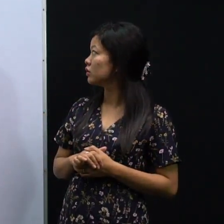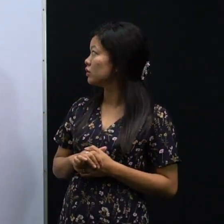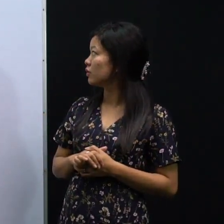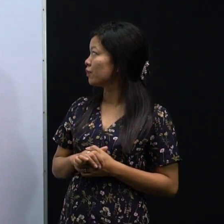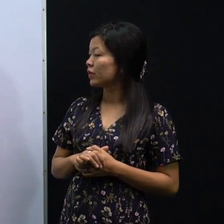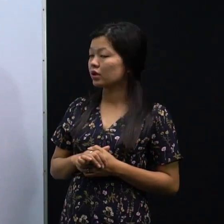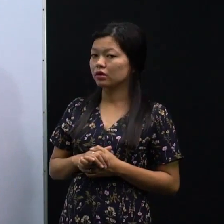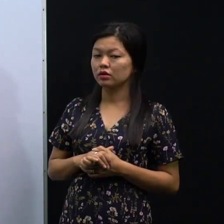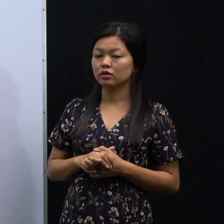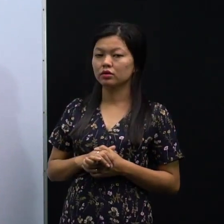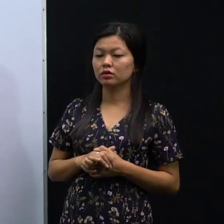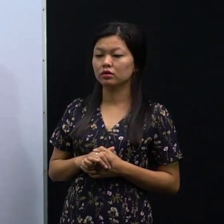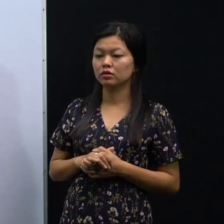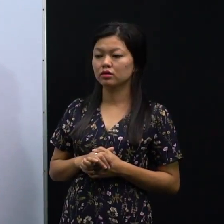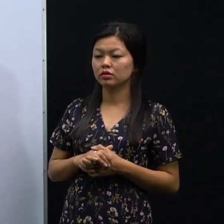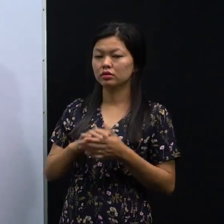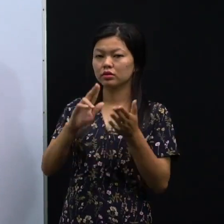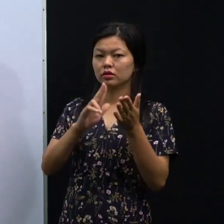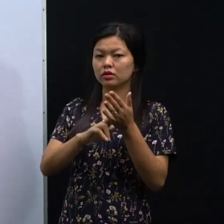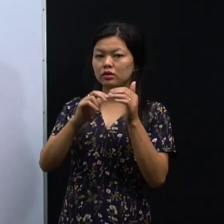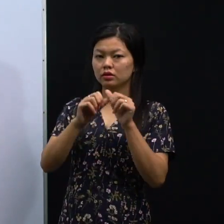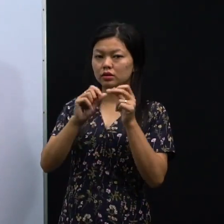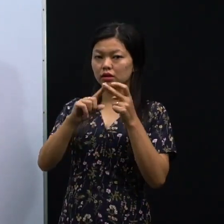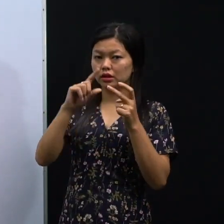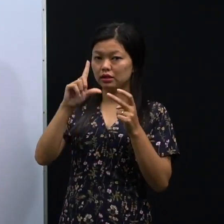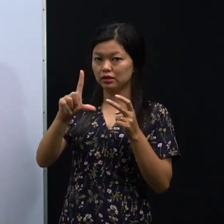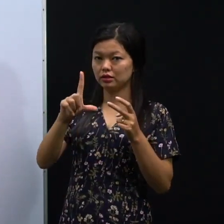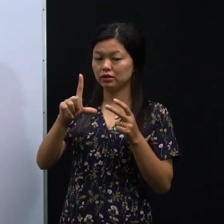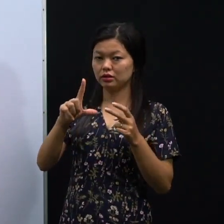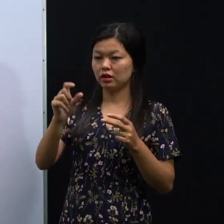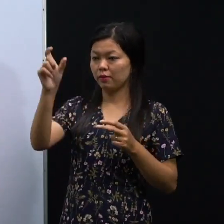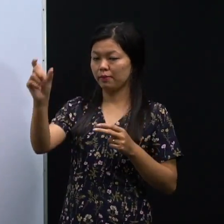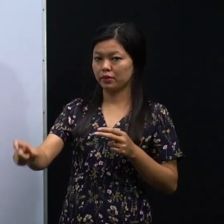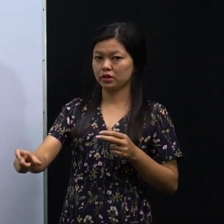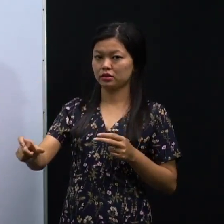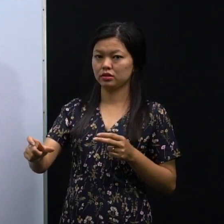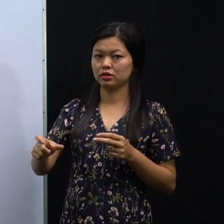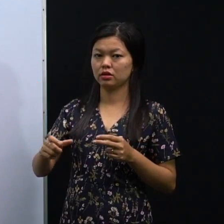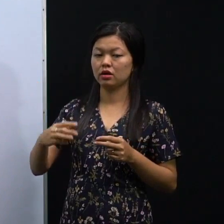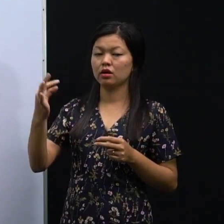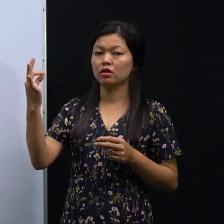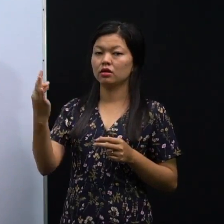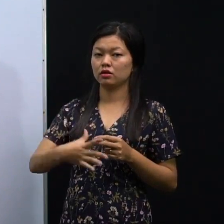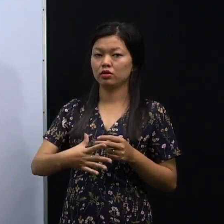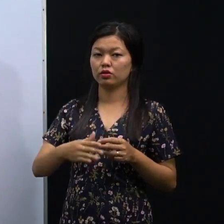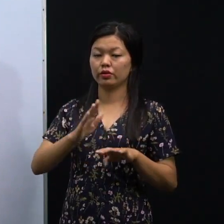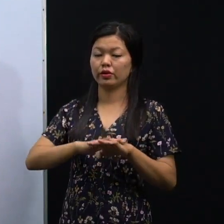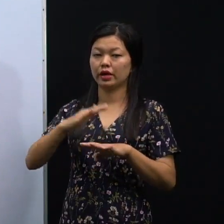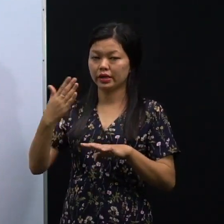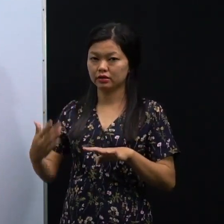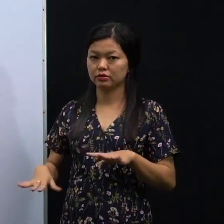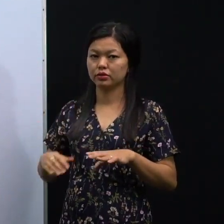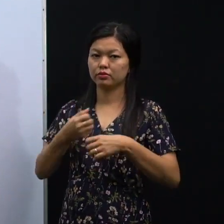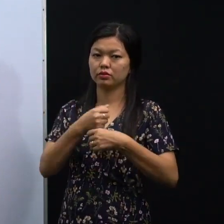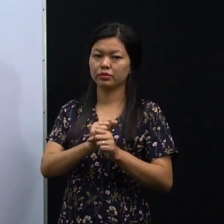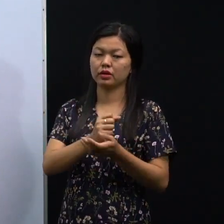of an atom. Clear? He was so curious about the distribution of electrons. Now, so far we have seen that many